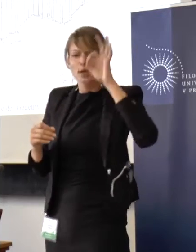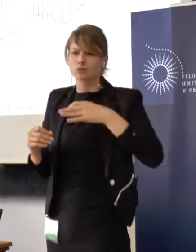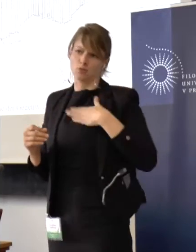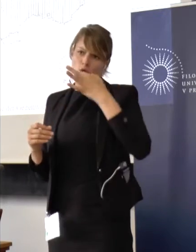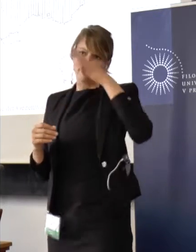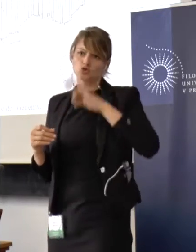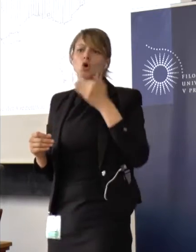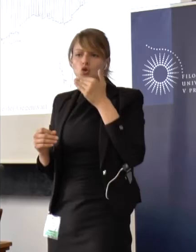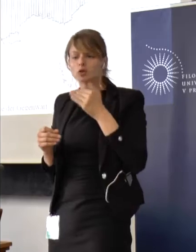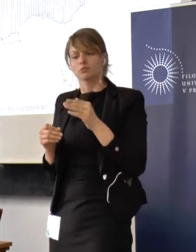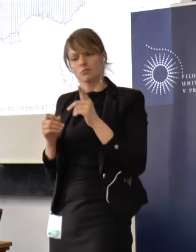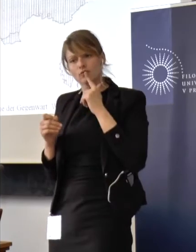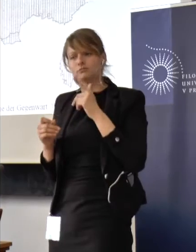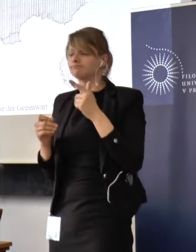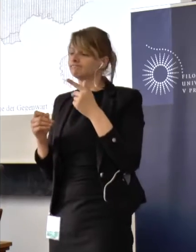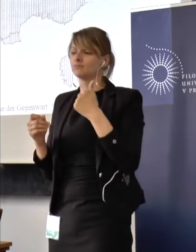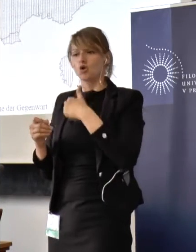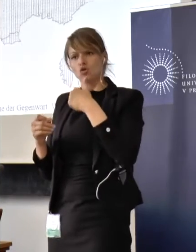the strong German economy,